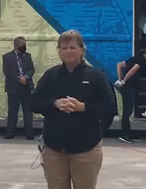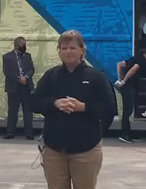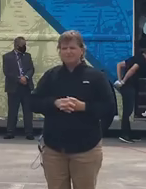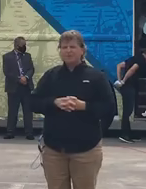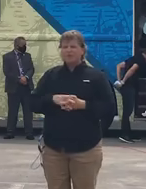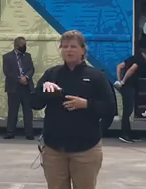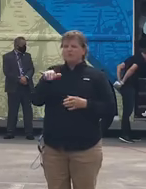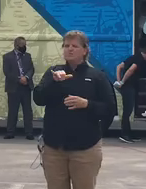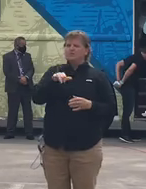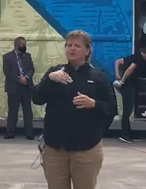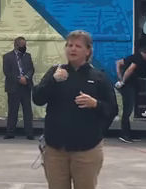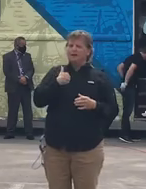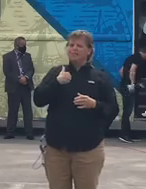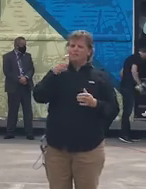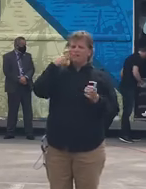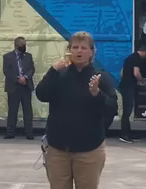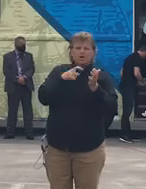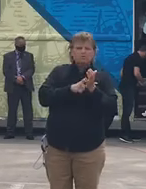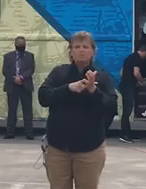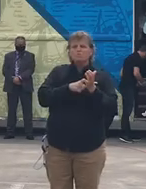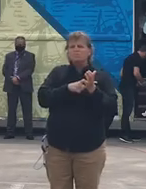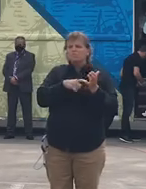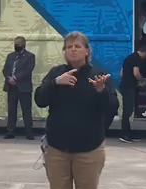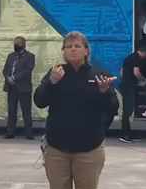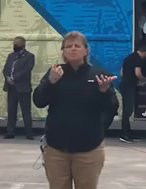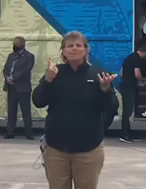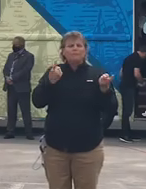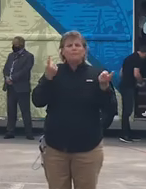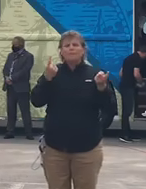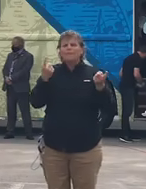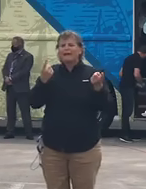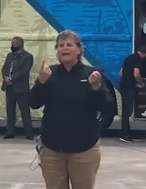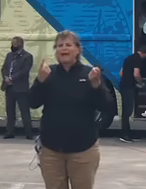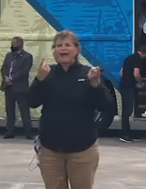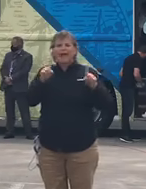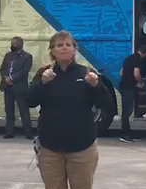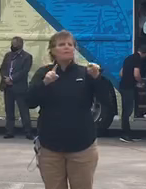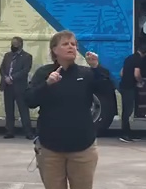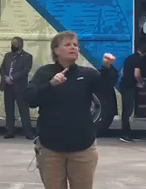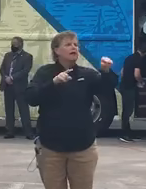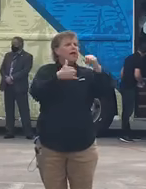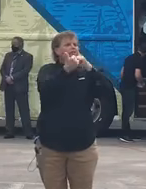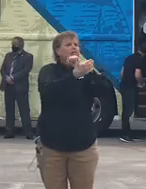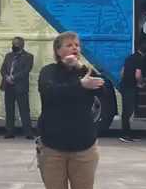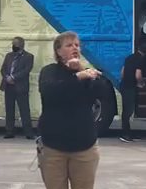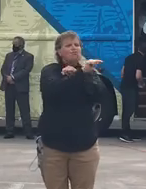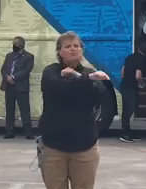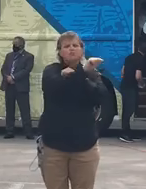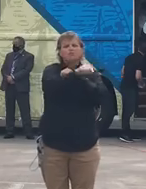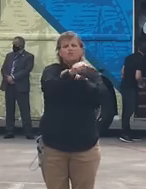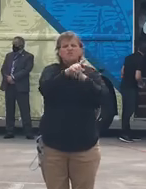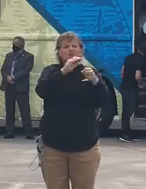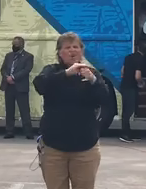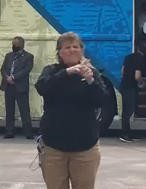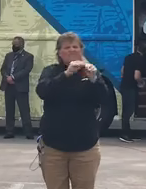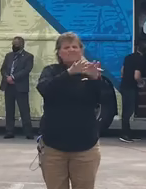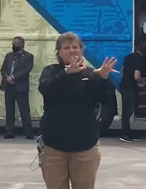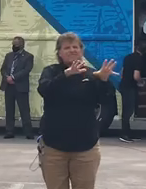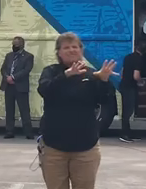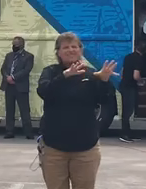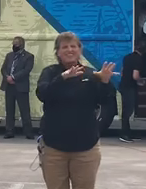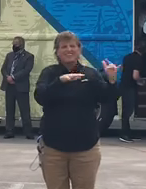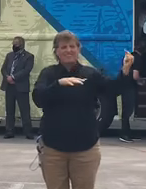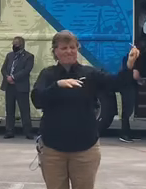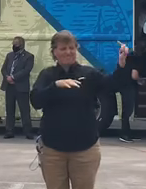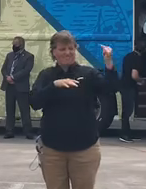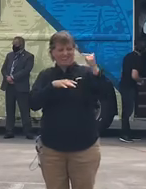hotspots occur in foreign countries, before they get on a plane to come to Miami or the state of Florida, they should be tested. And those that